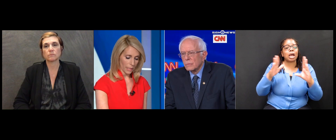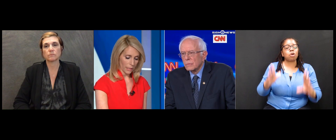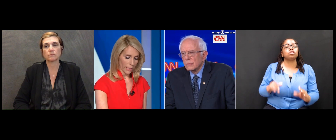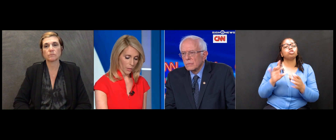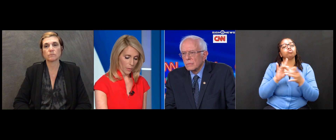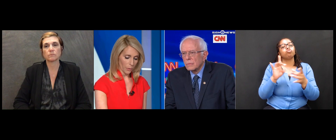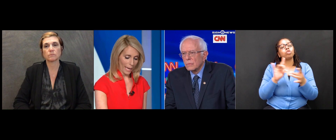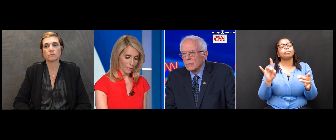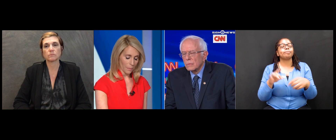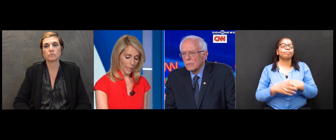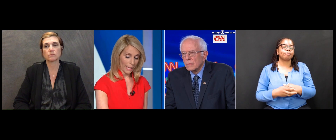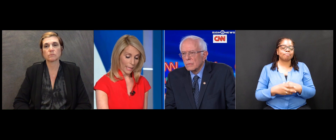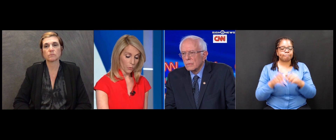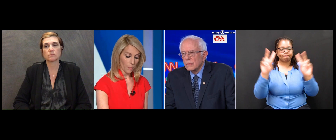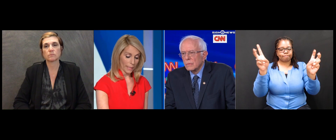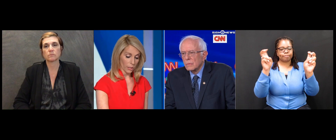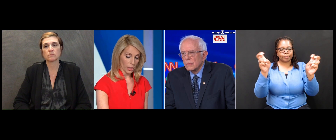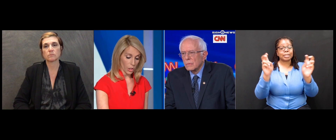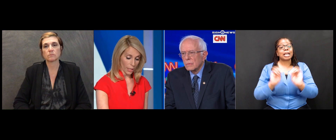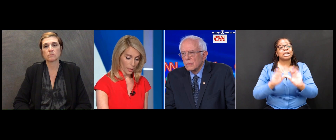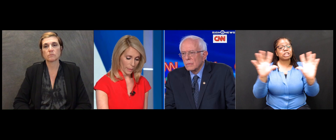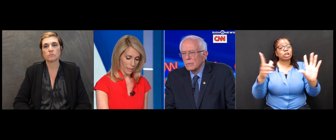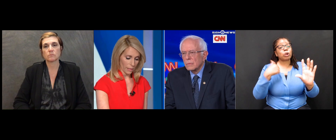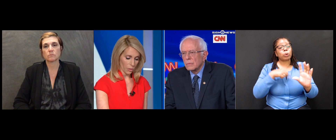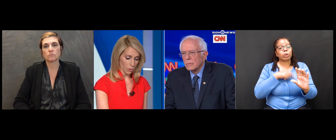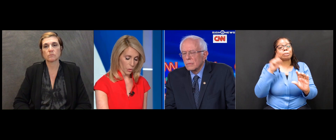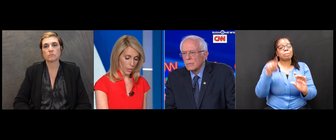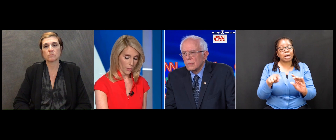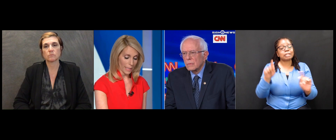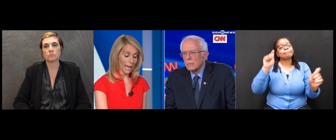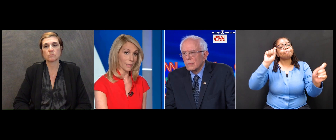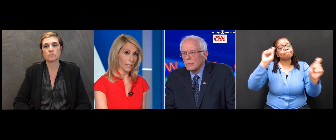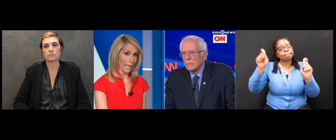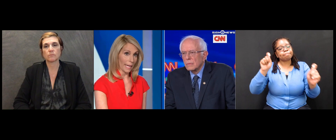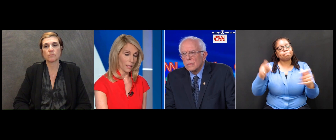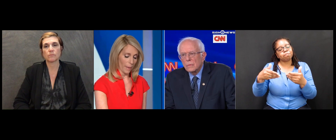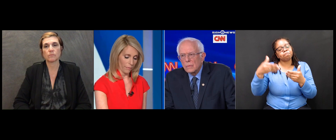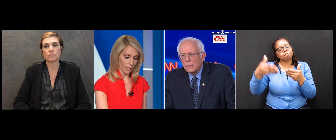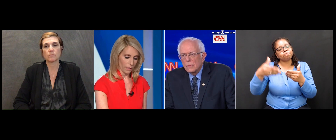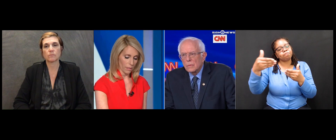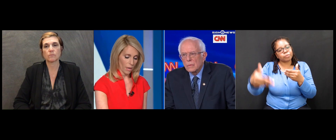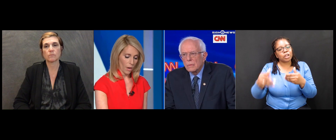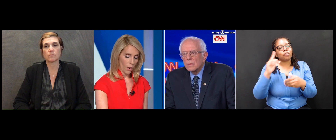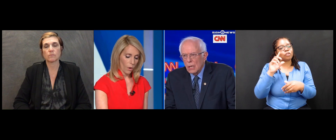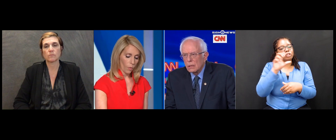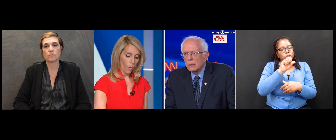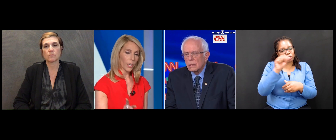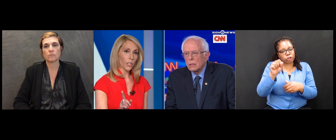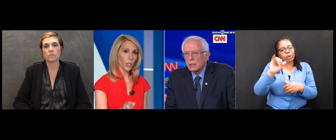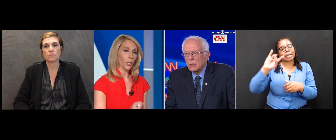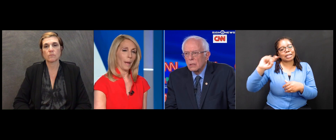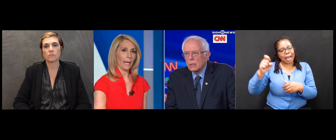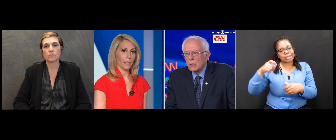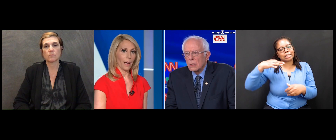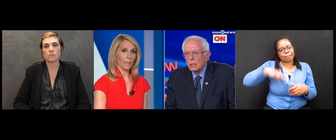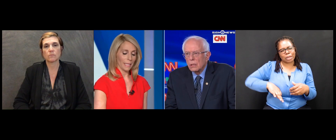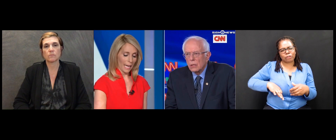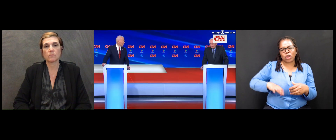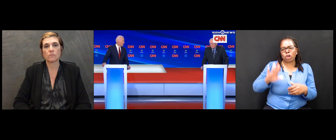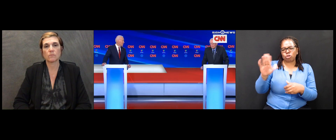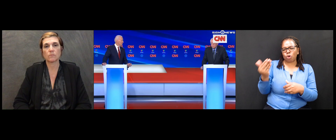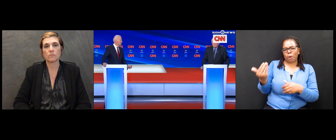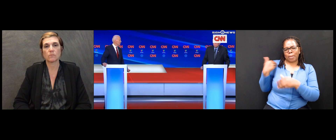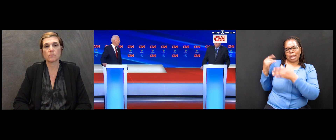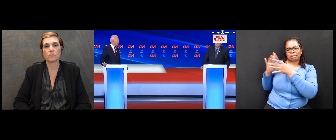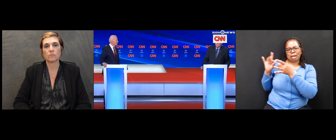quote, it is clear we will have to make incremental adjustments in Social Security taxes and benefits. Yeah. Why are your past comments